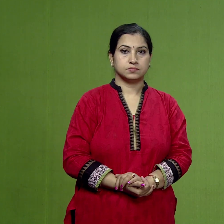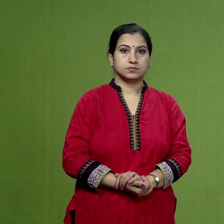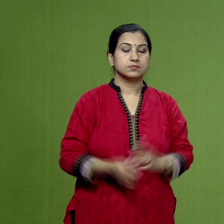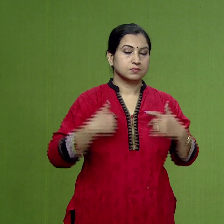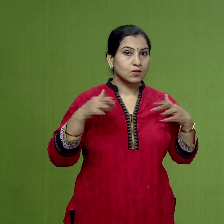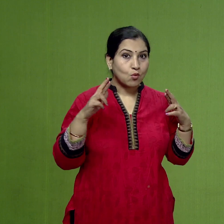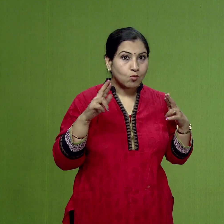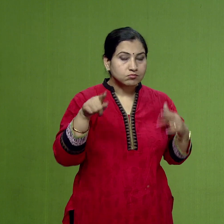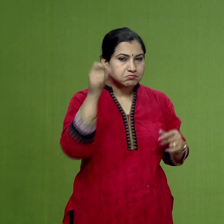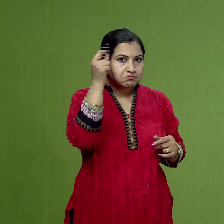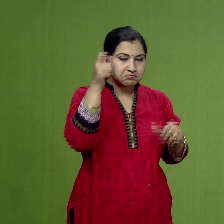I hope you understood it well.